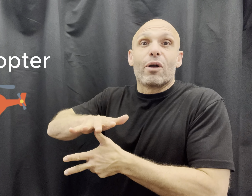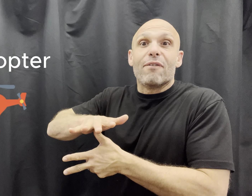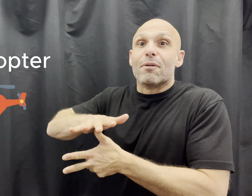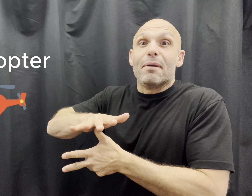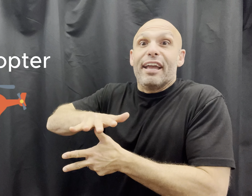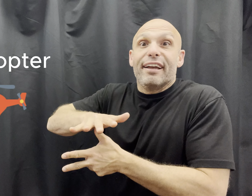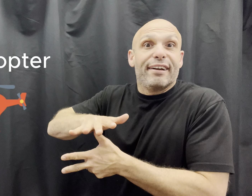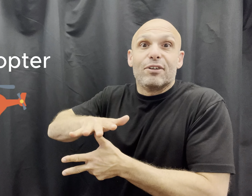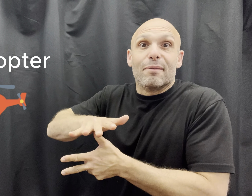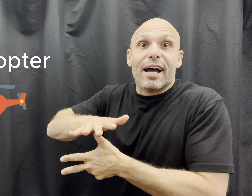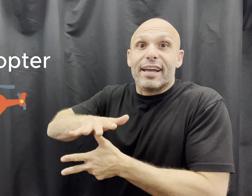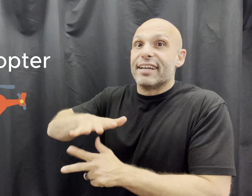from me. Who am I?